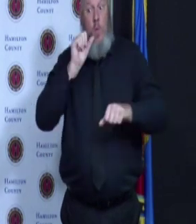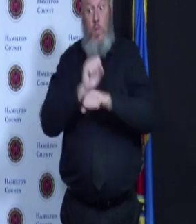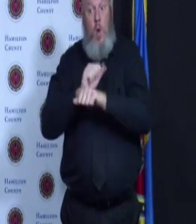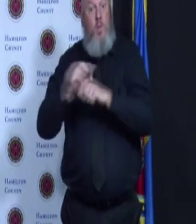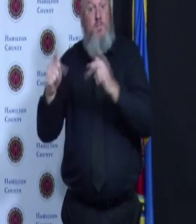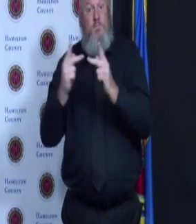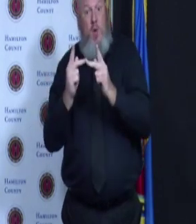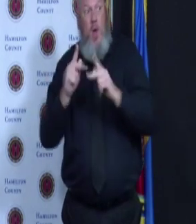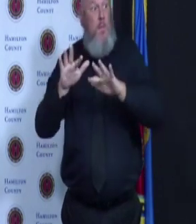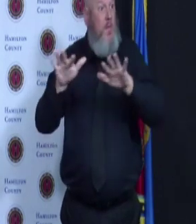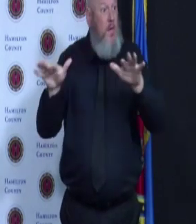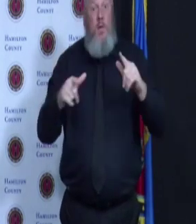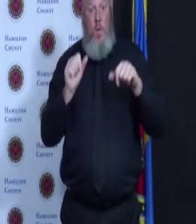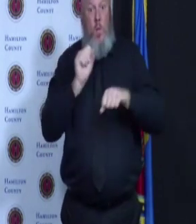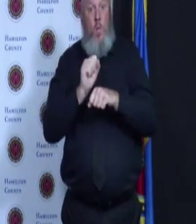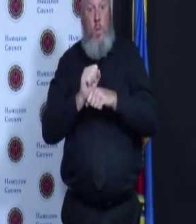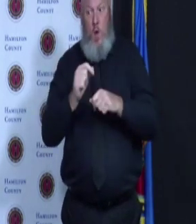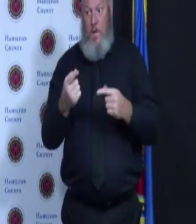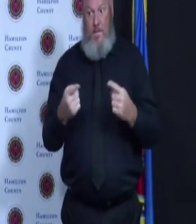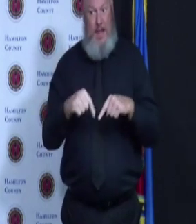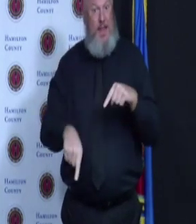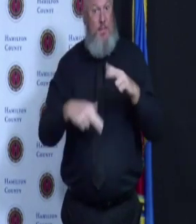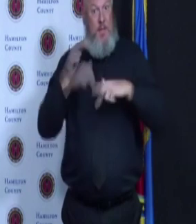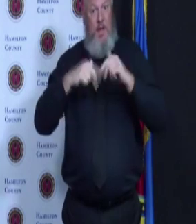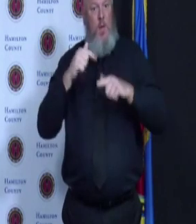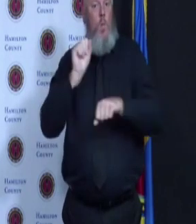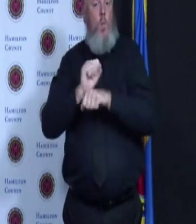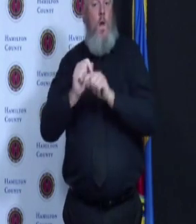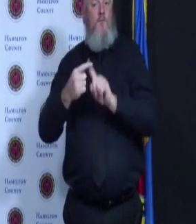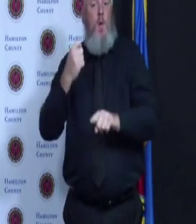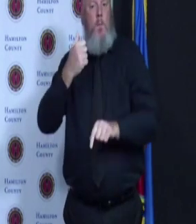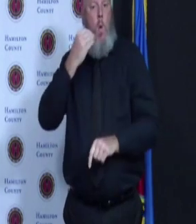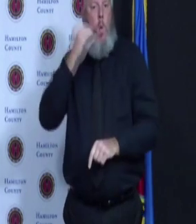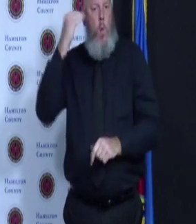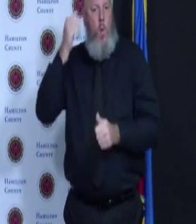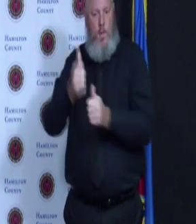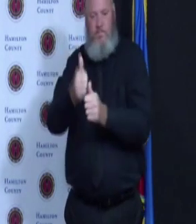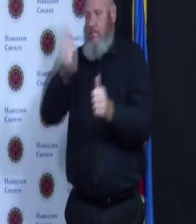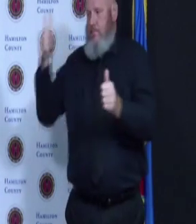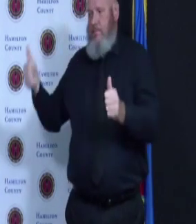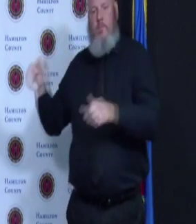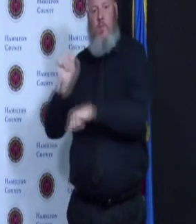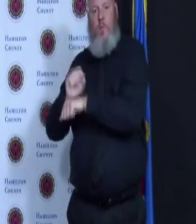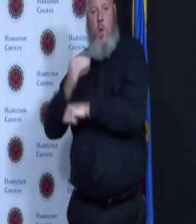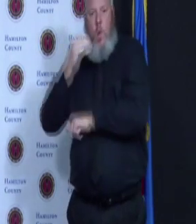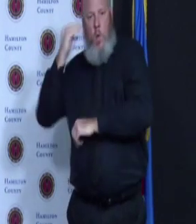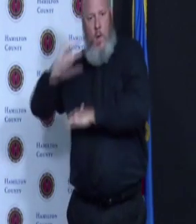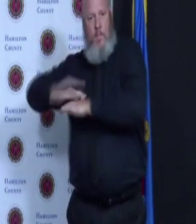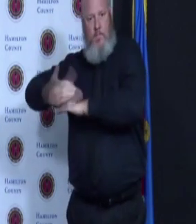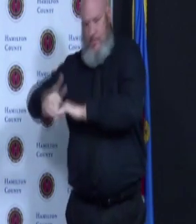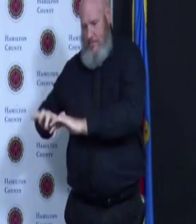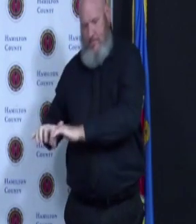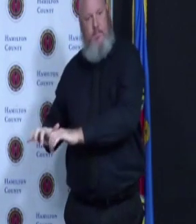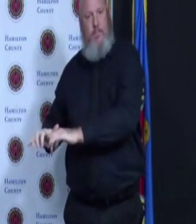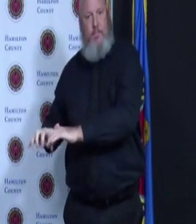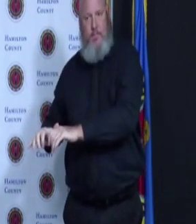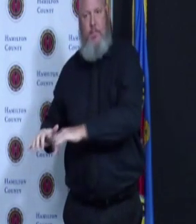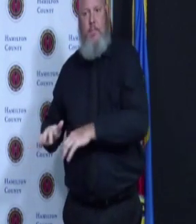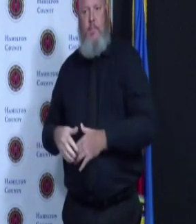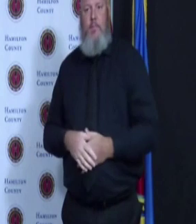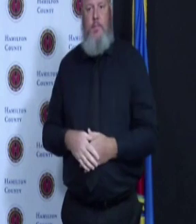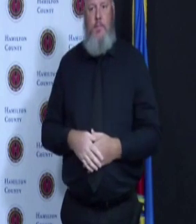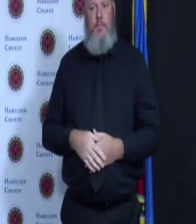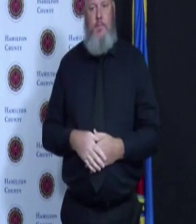planning and development, you literally need a piece of paper, maybe it's oversized and we can't get it to you via email, you can